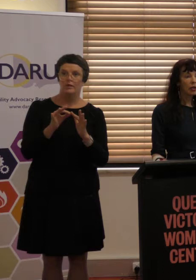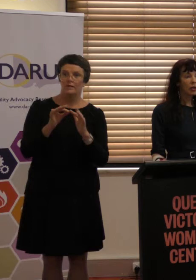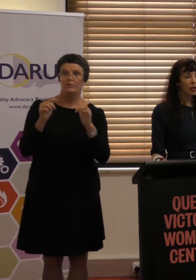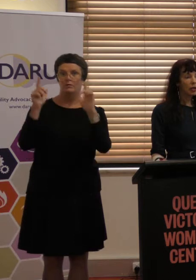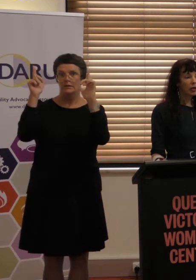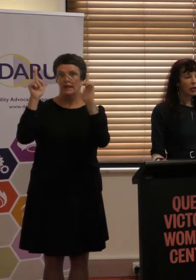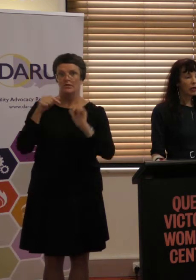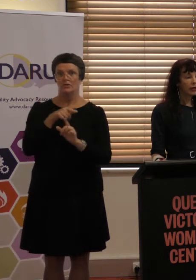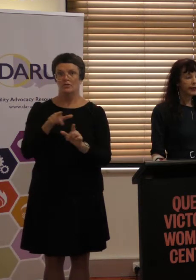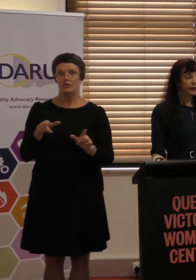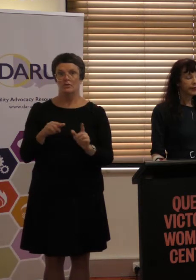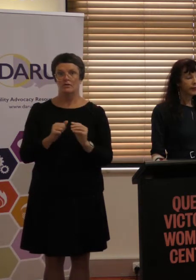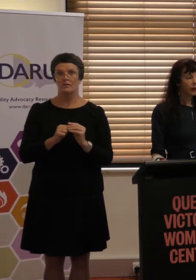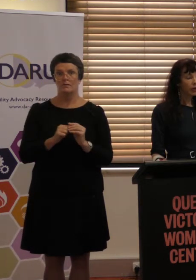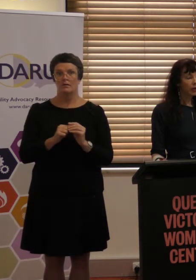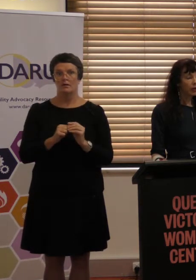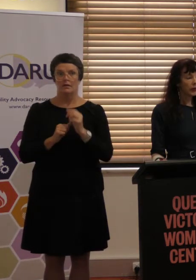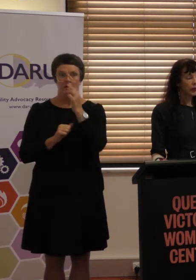teachers are